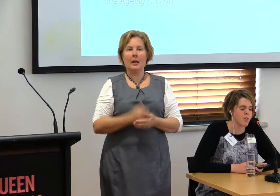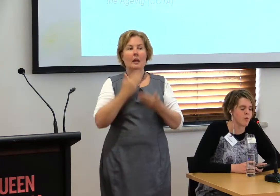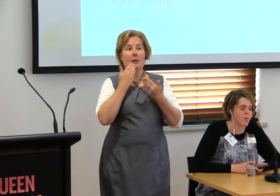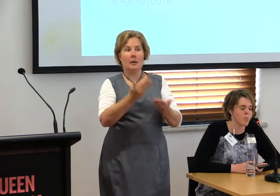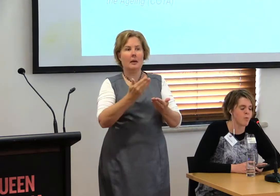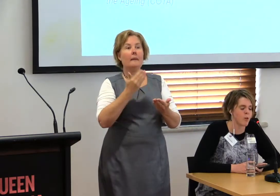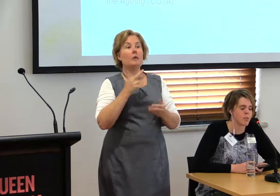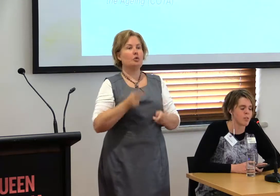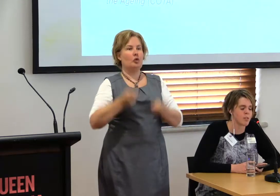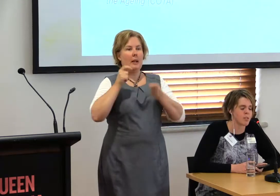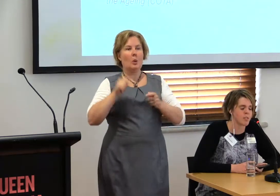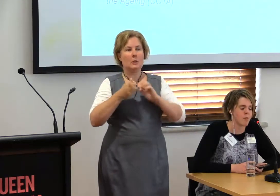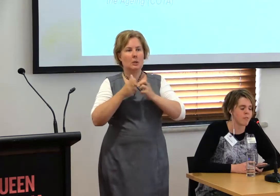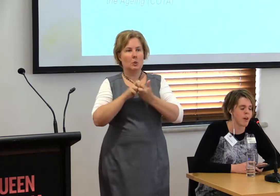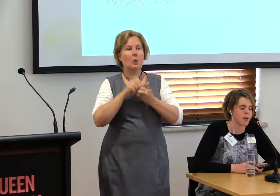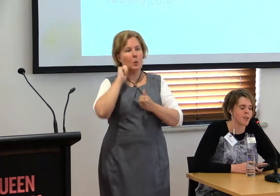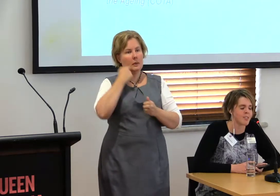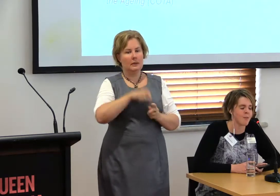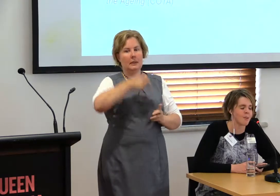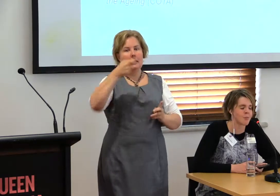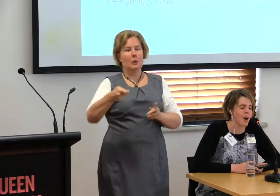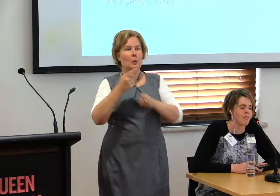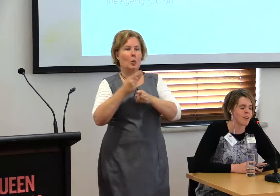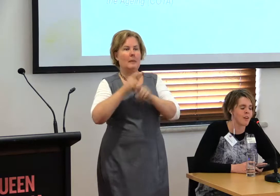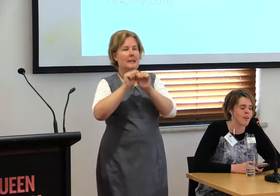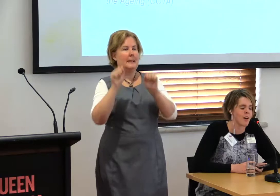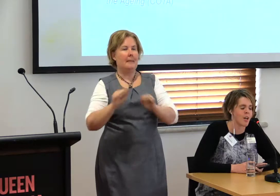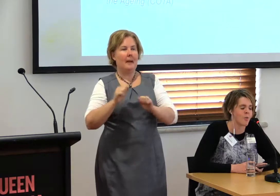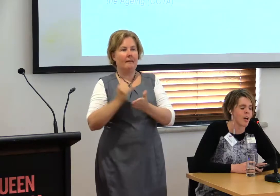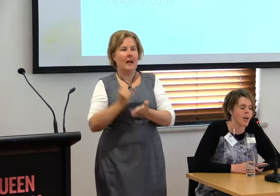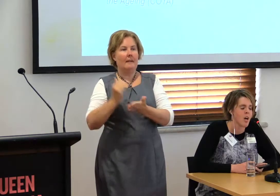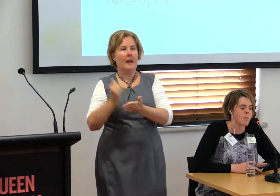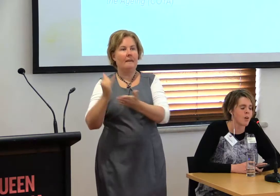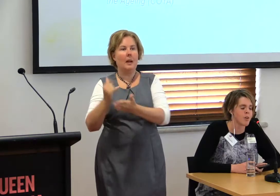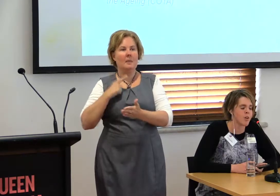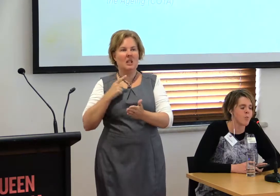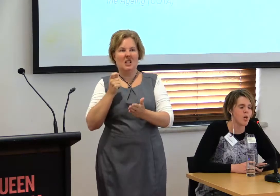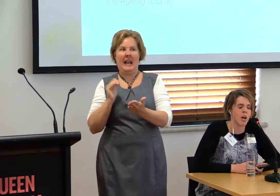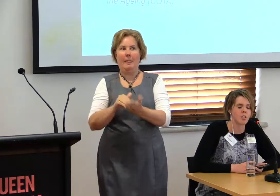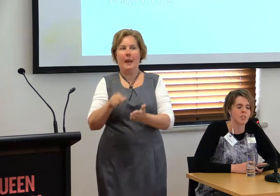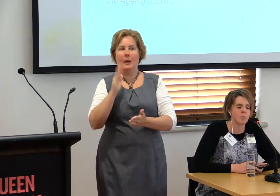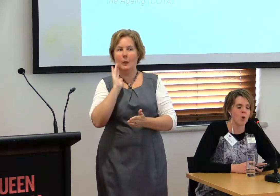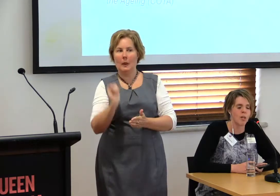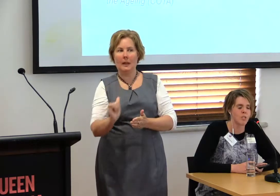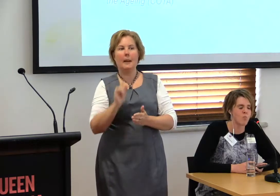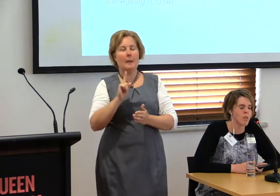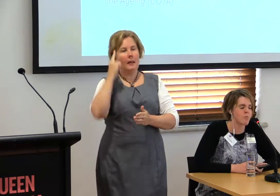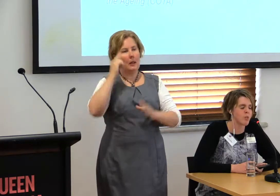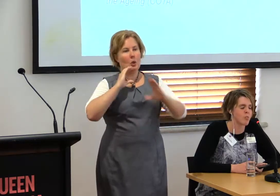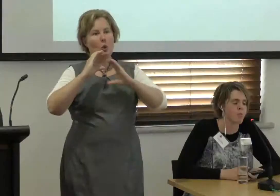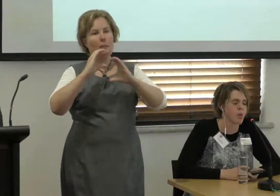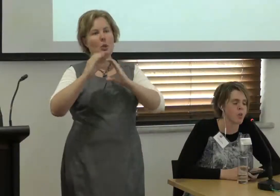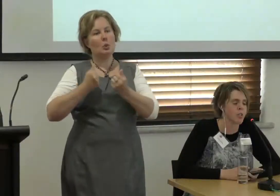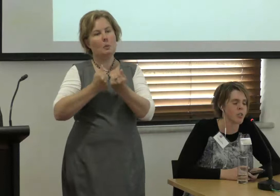and I think we will move on to the systemic failings now because we're kind of getting there anyway. But I think communication support is a really,